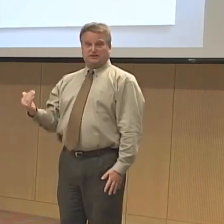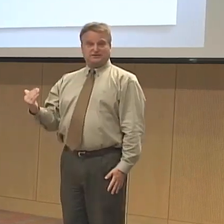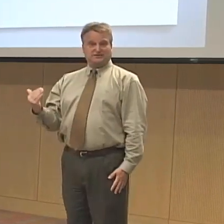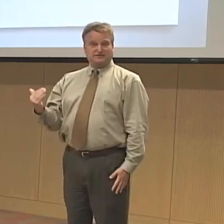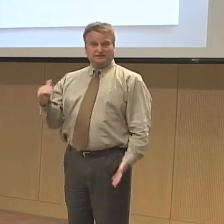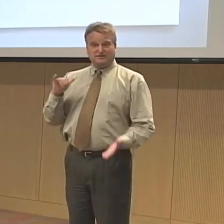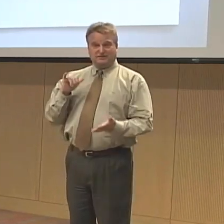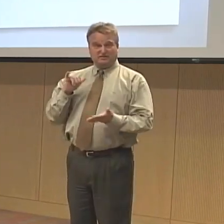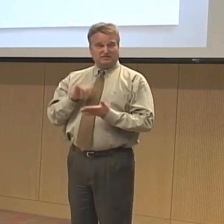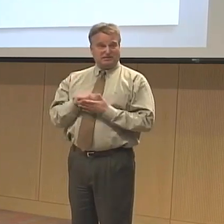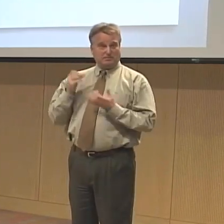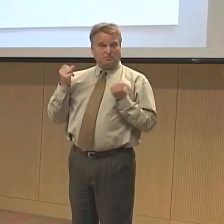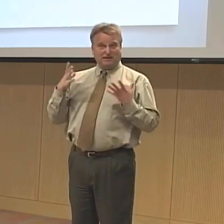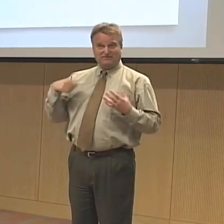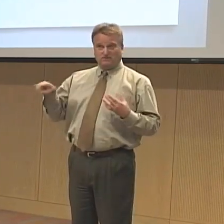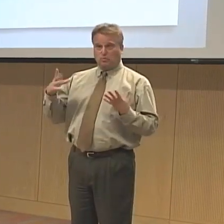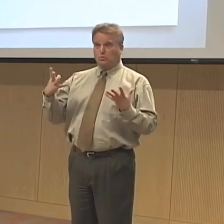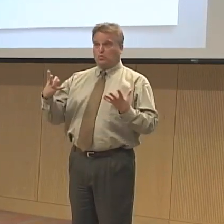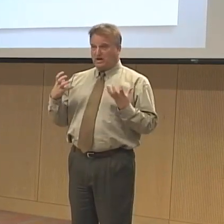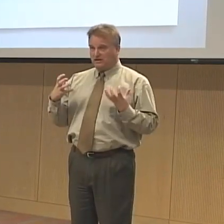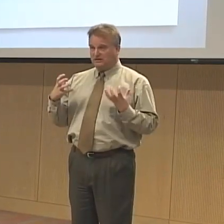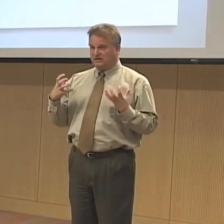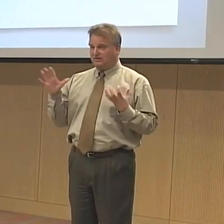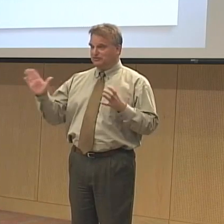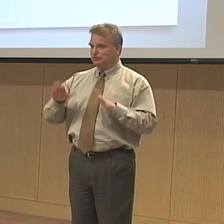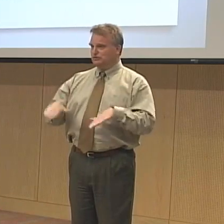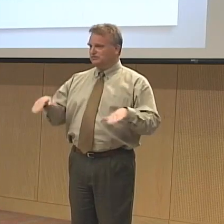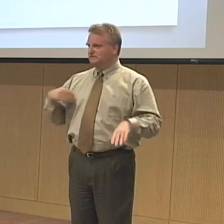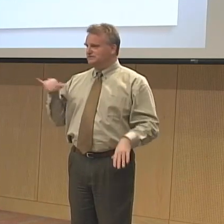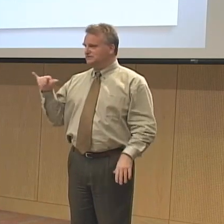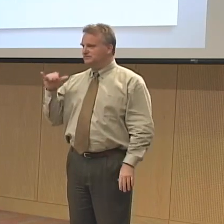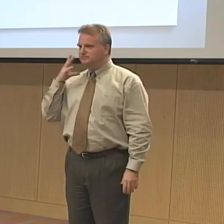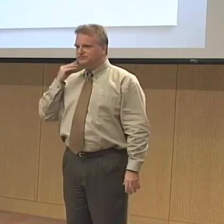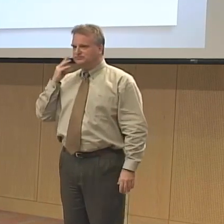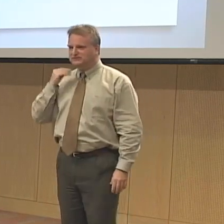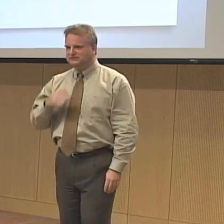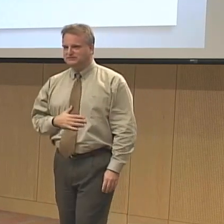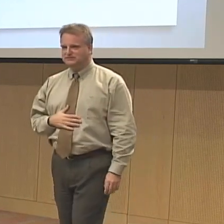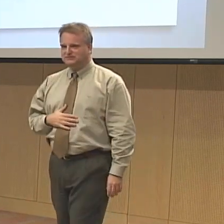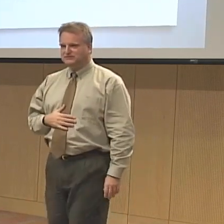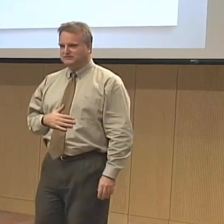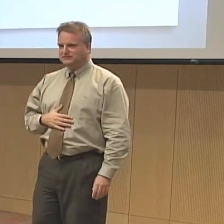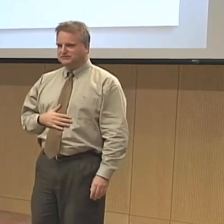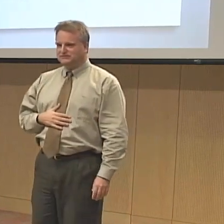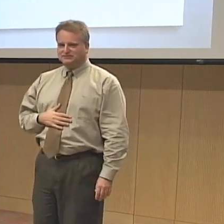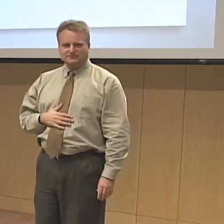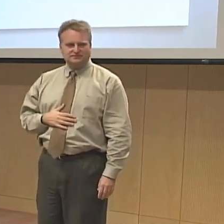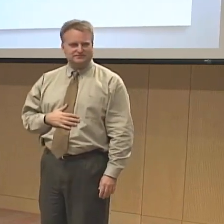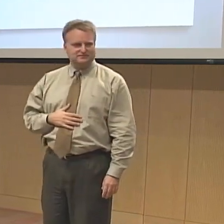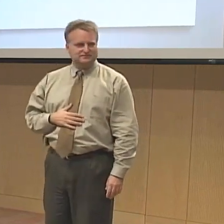that is so good that many of us want our children to have similar experiences.